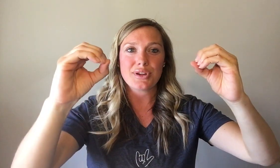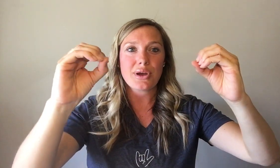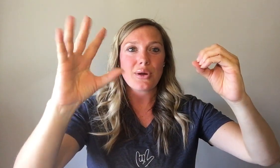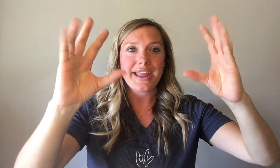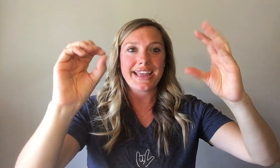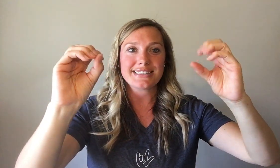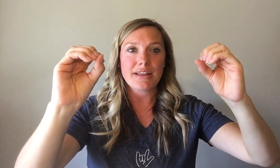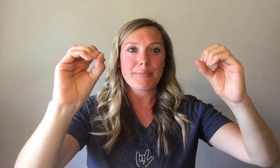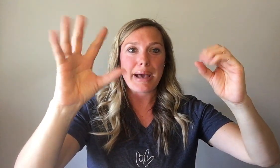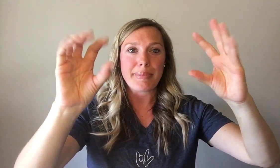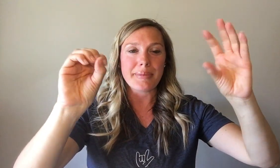your O hands and pop them.